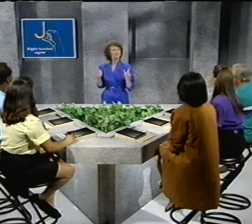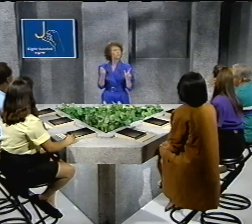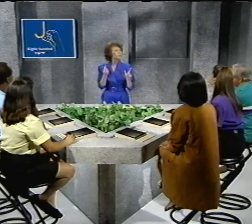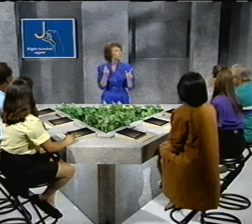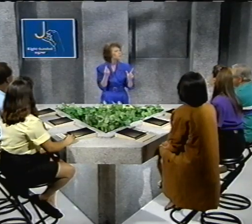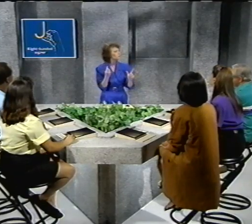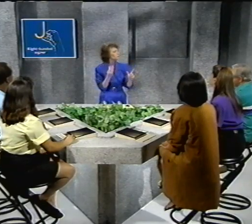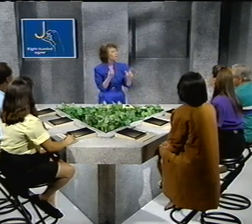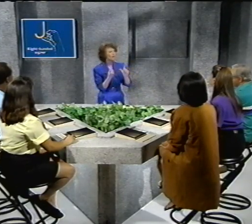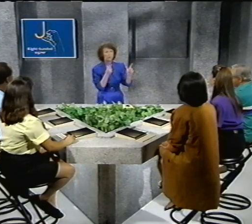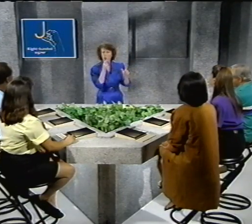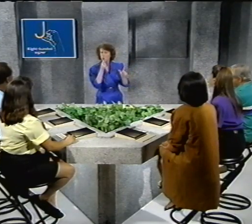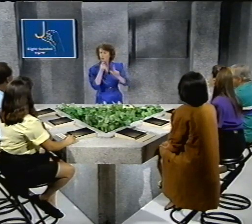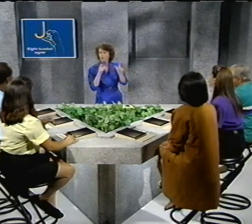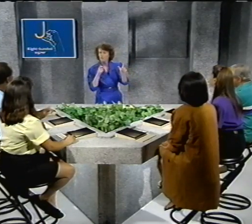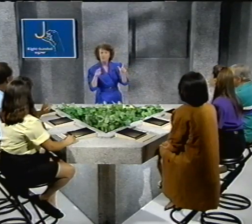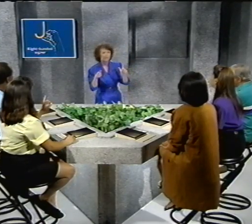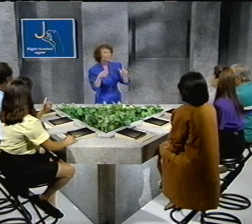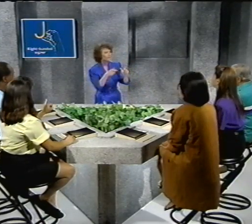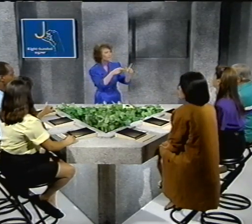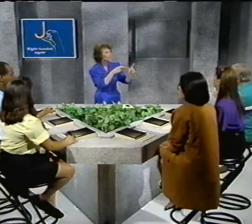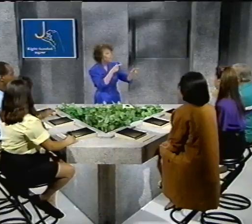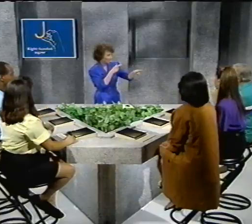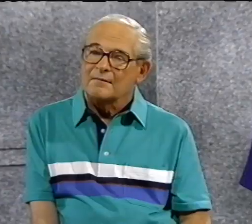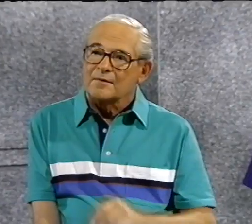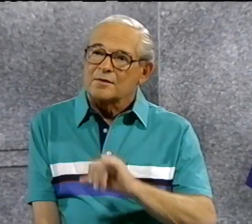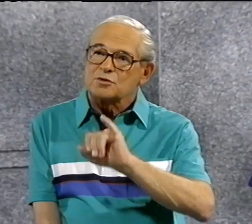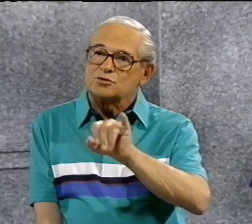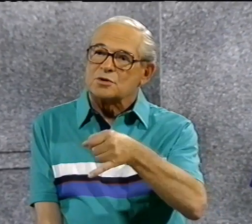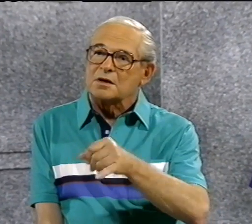And if you're left-handed, what will it look like? Who's left-handed here?